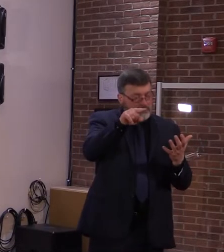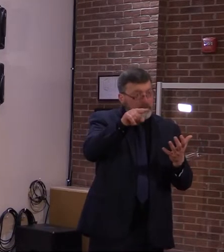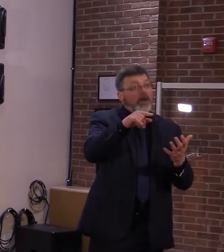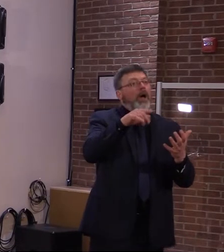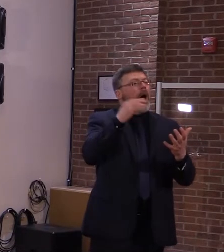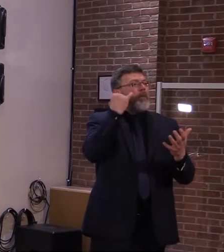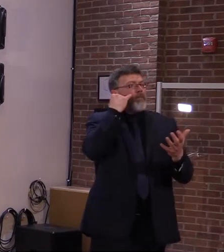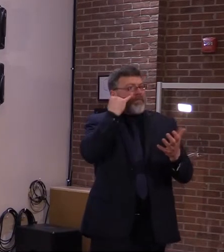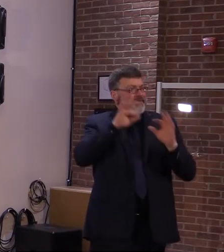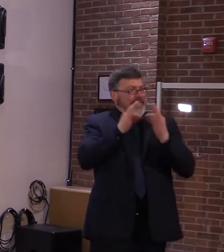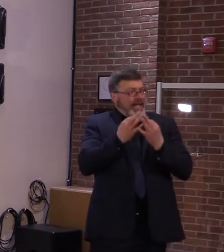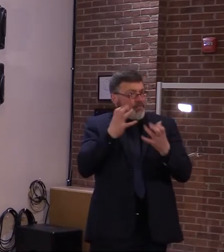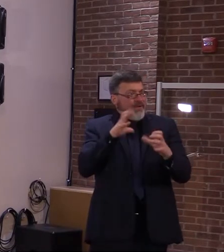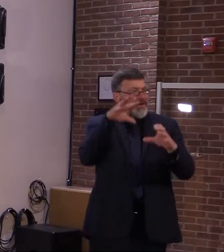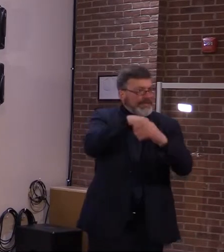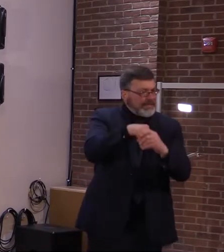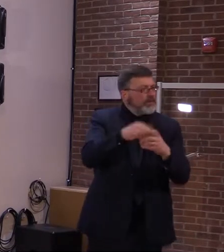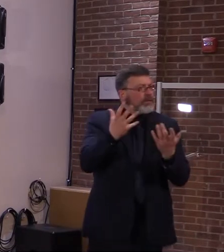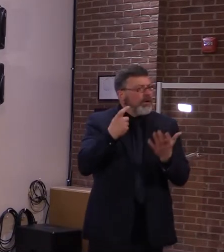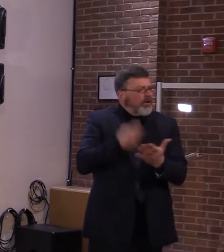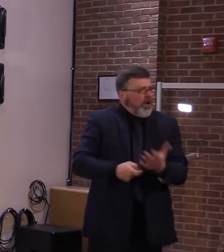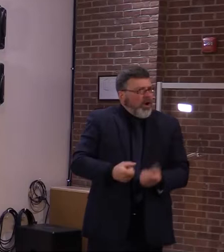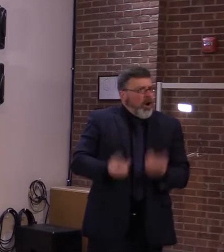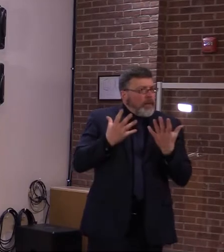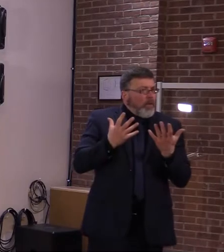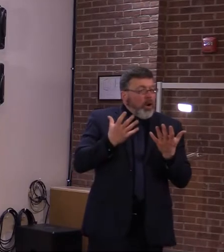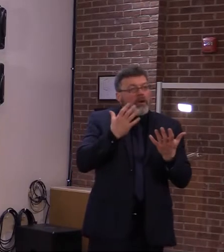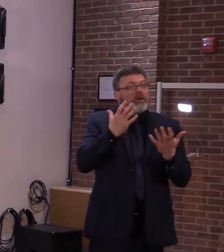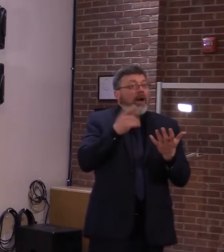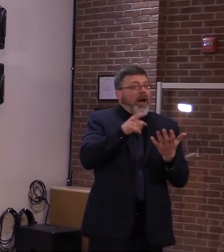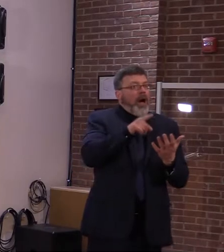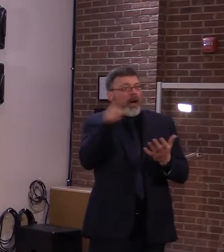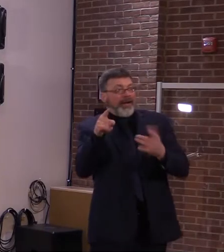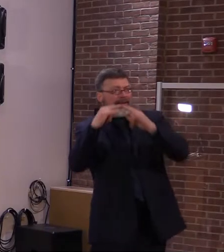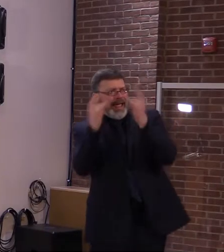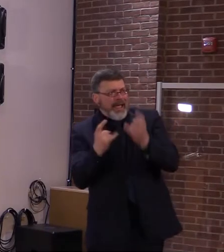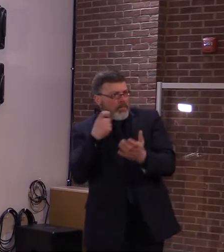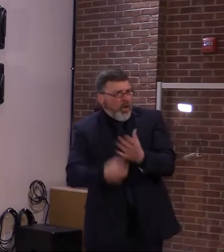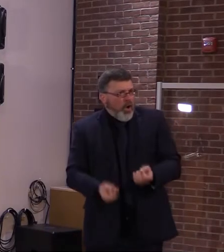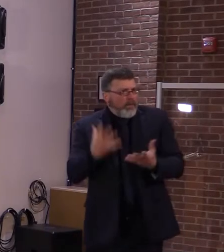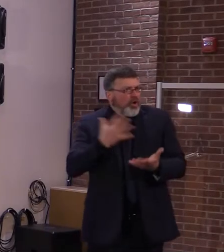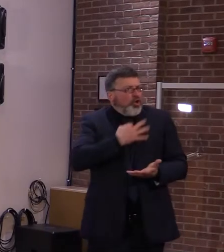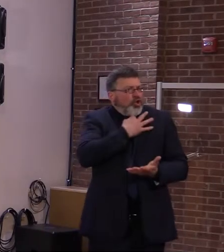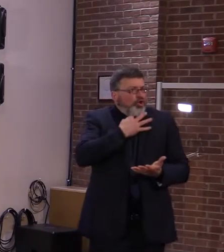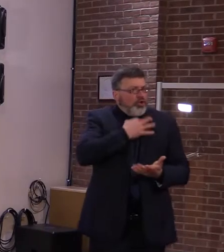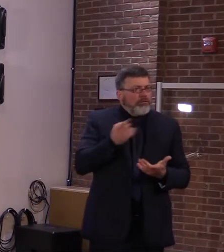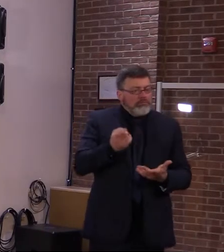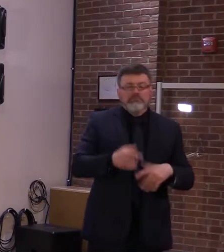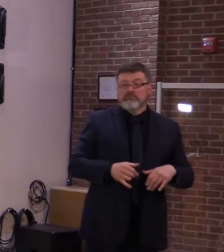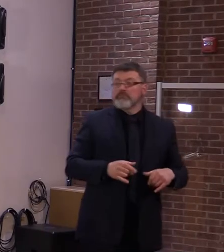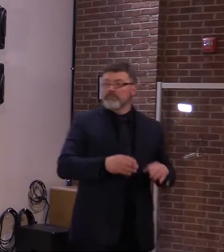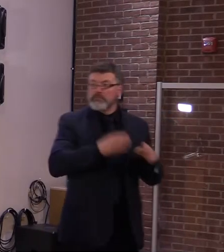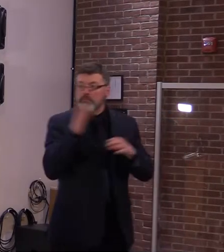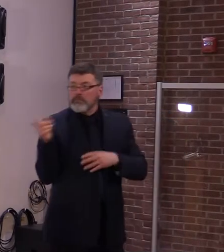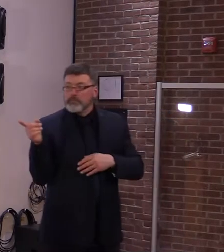these camps? Well, again, as Senator Sanders has consistently said, and he was able